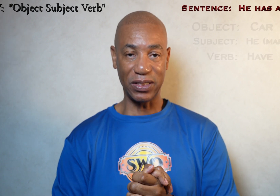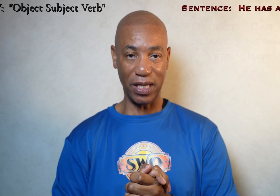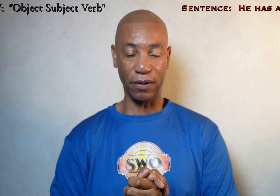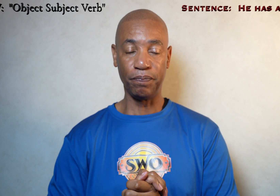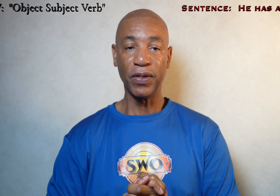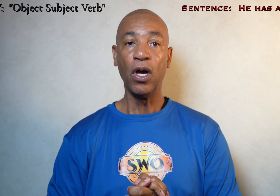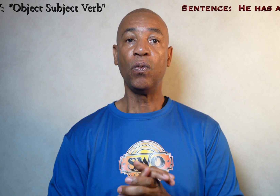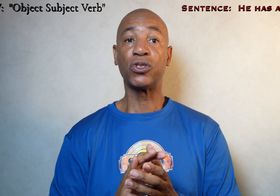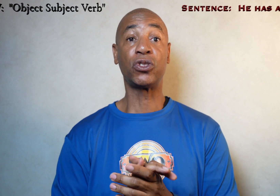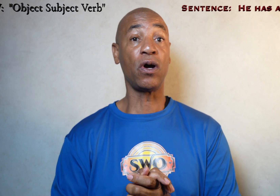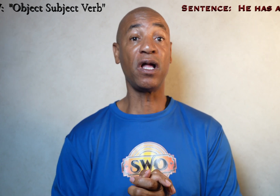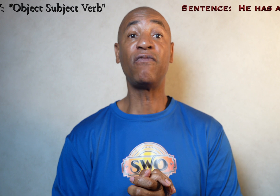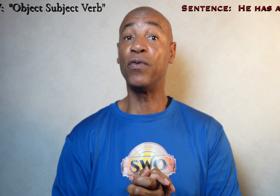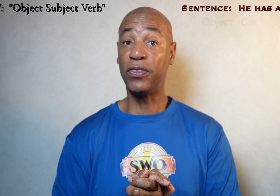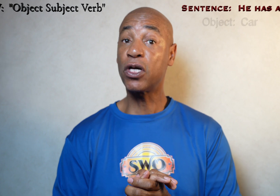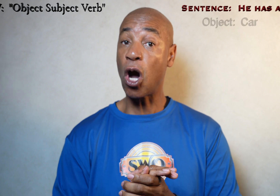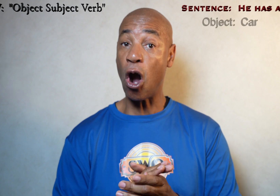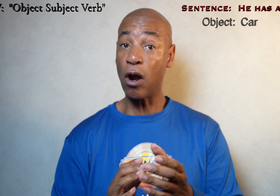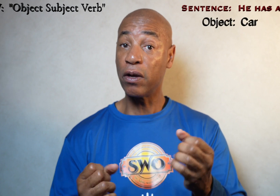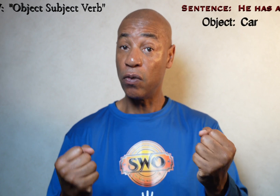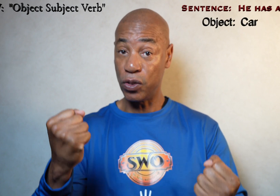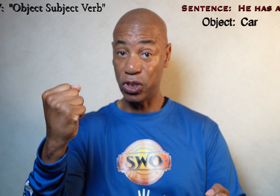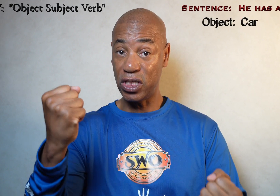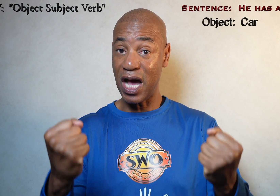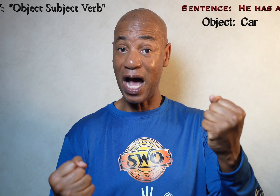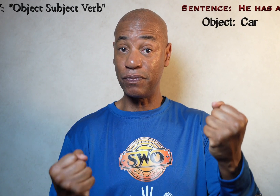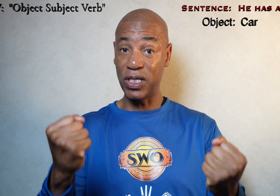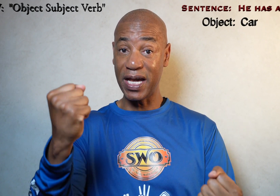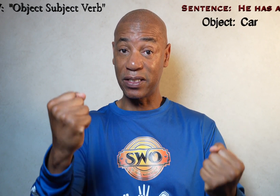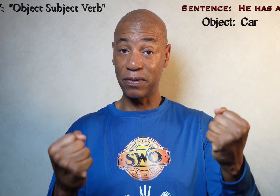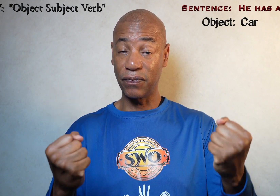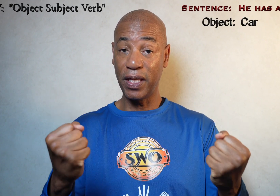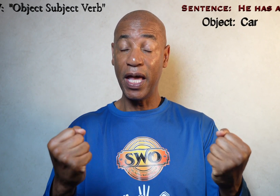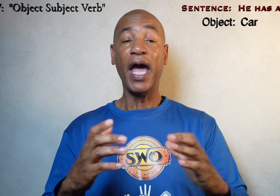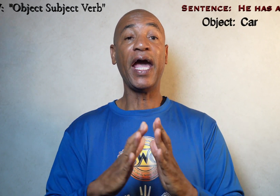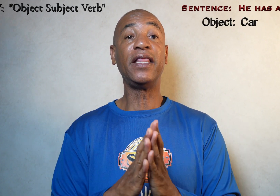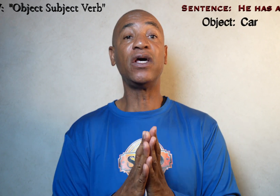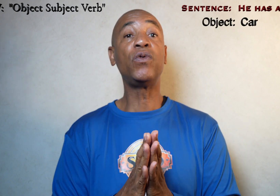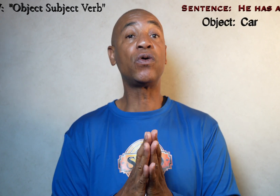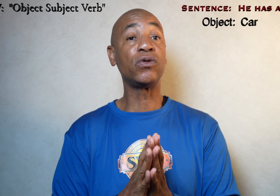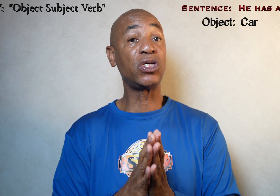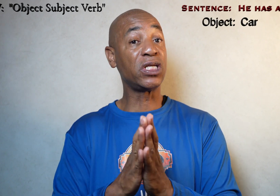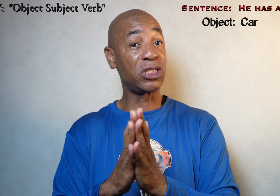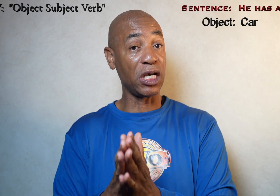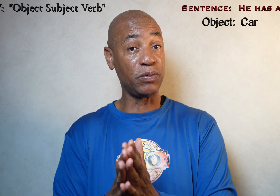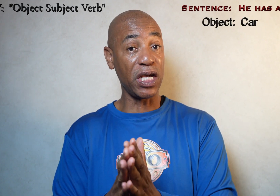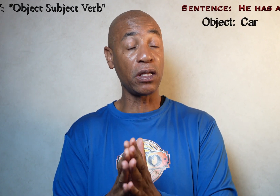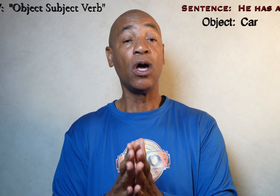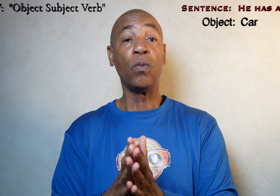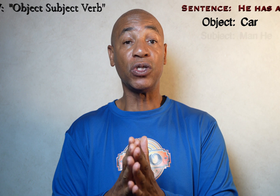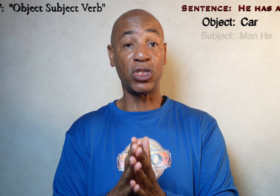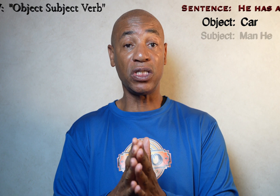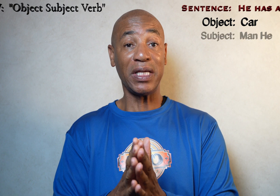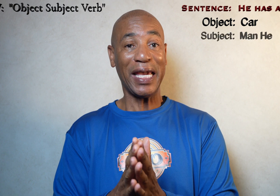ASL. We'll start off with the car, which is the object, and then we'll go to the subject, which is